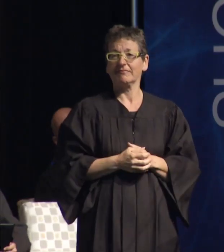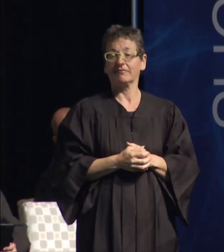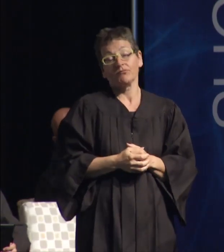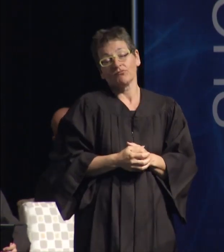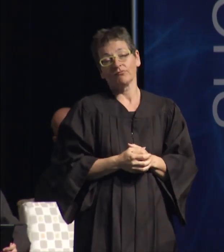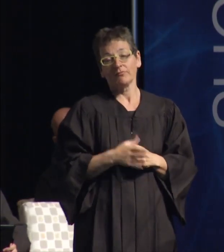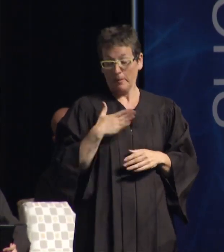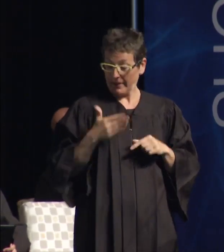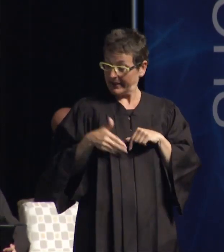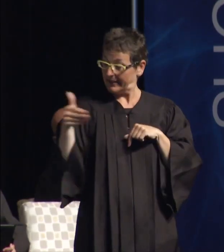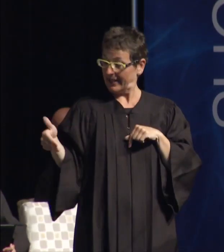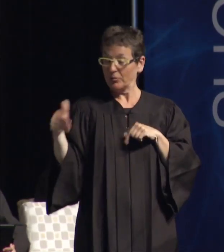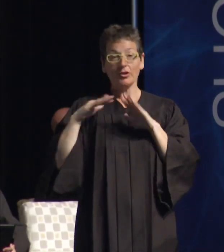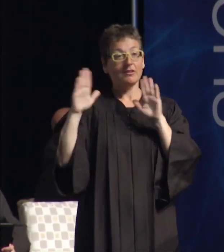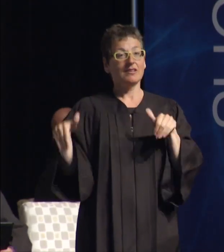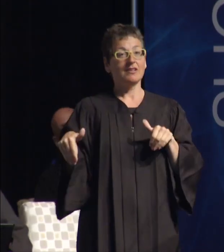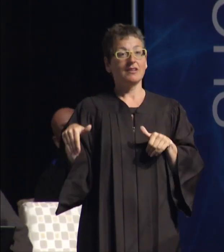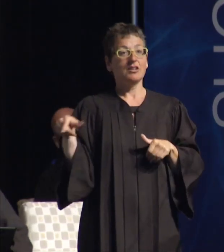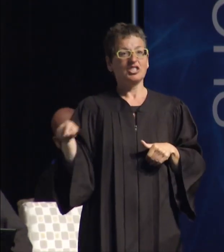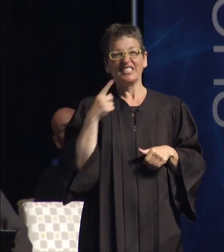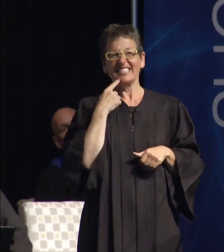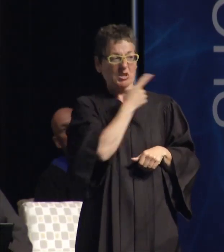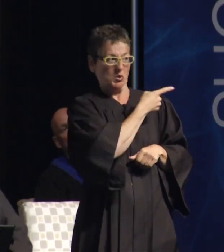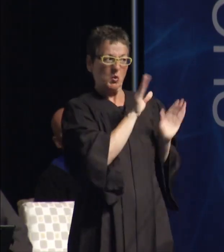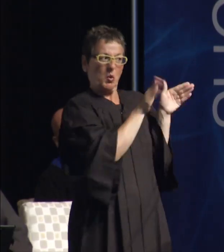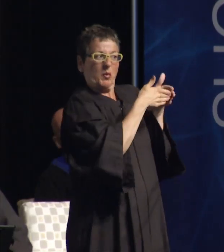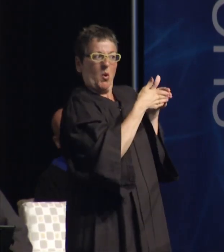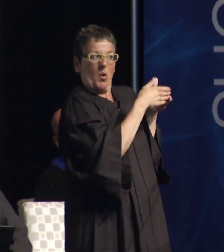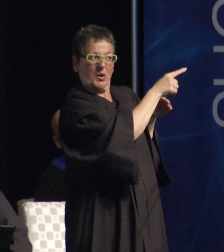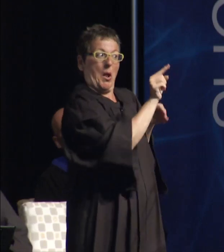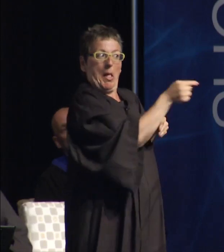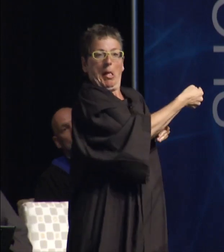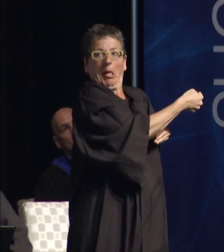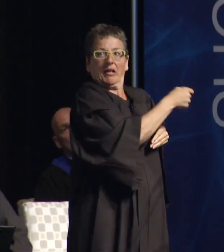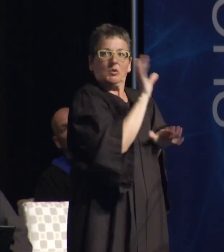My next door neighbor there sitting beside me, she goes, "You can go in the corner, nobody will see."